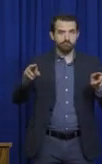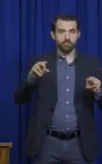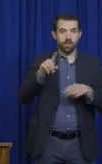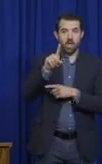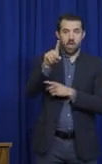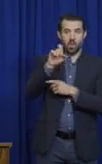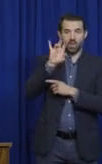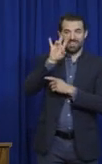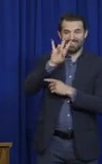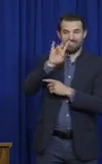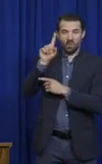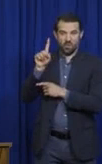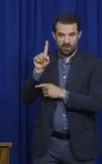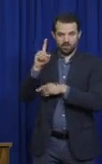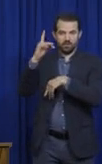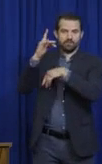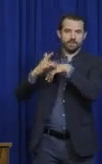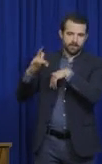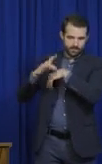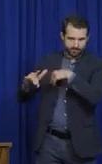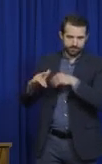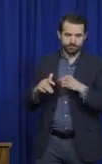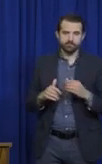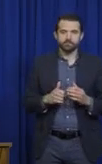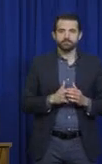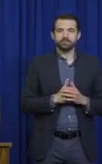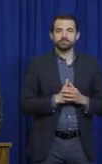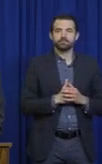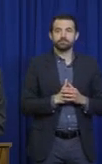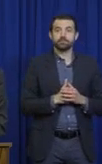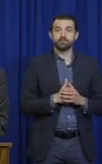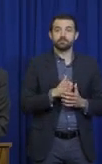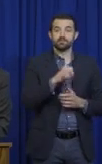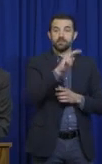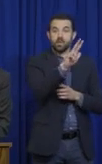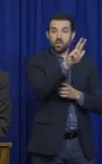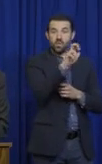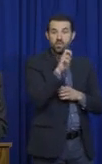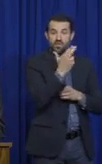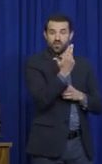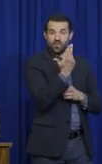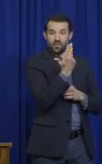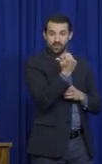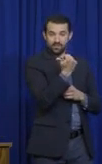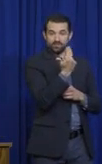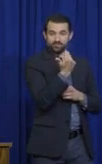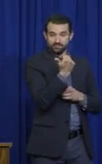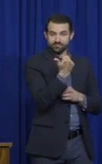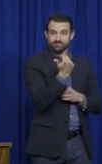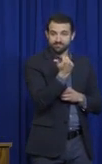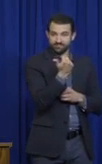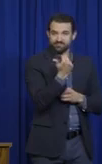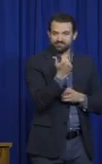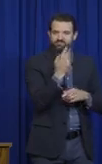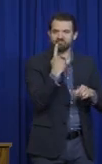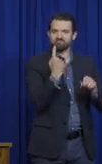171 of which are available. There are 313 conventional ventilators,